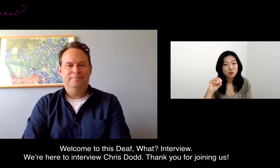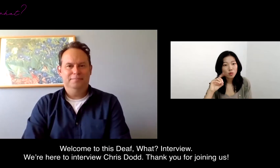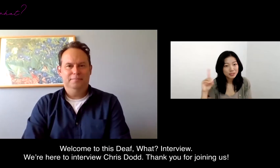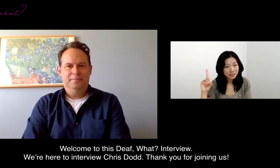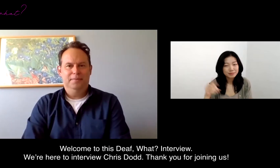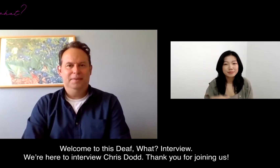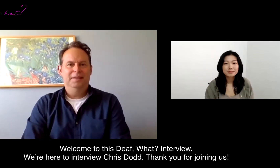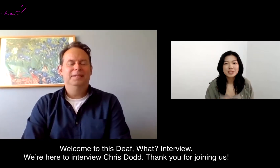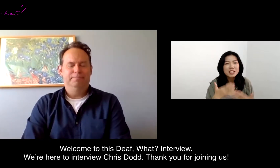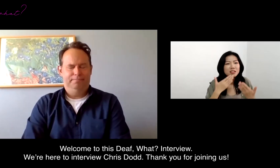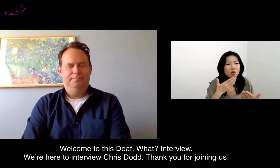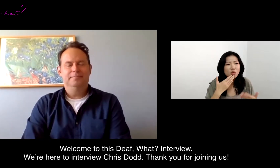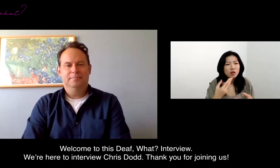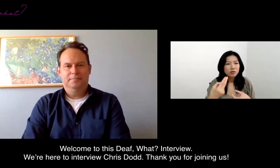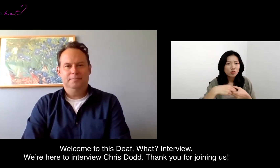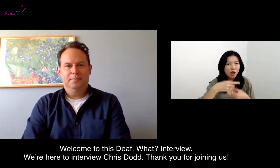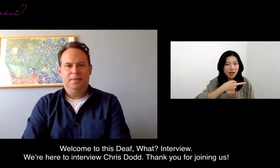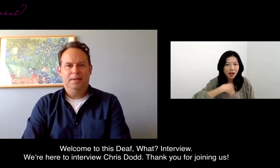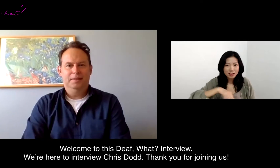Chris Dodd. Thank you for joining us.